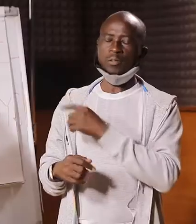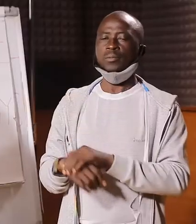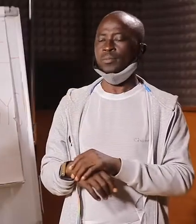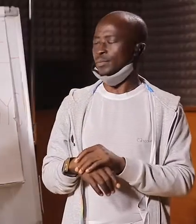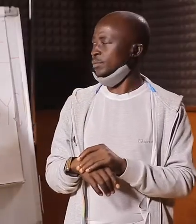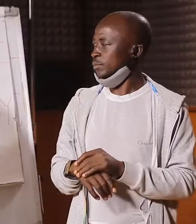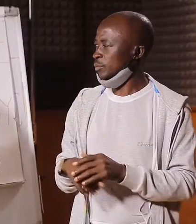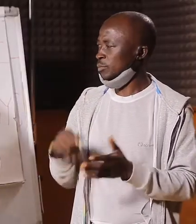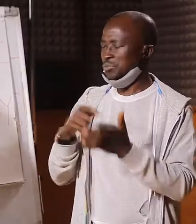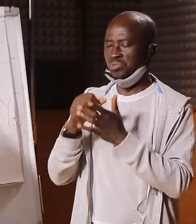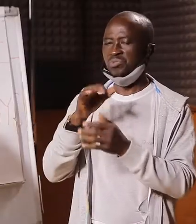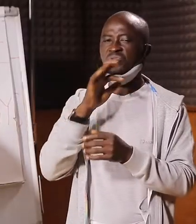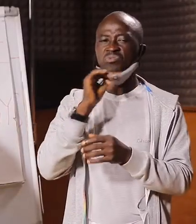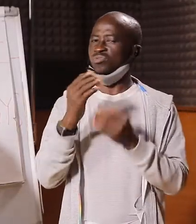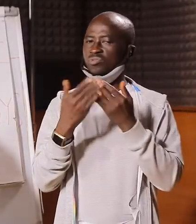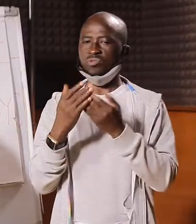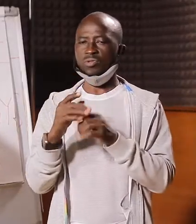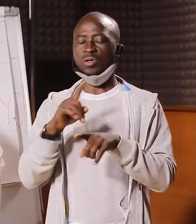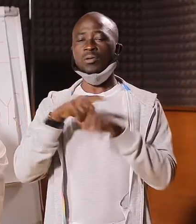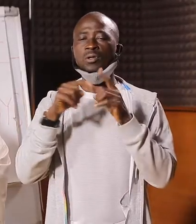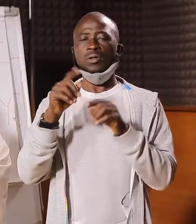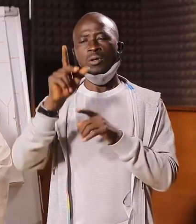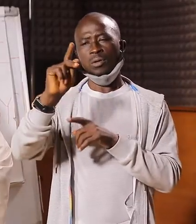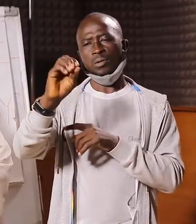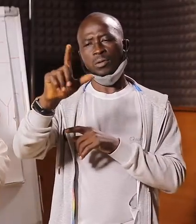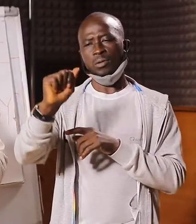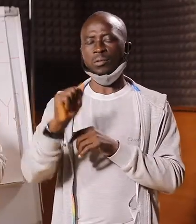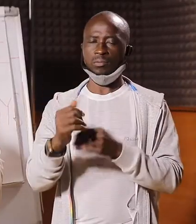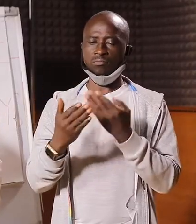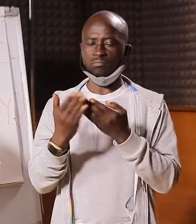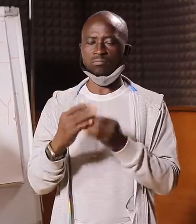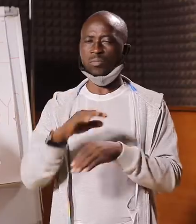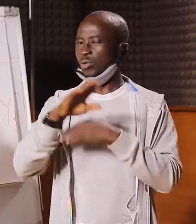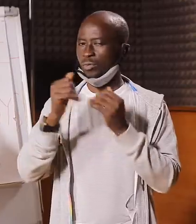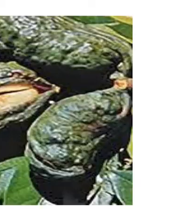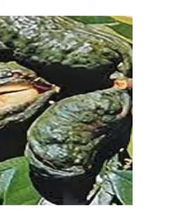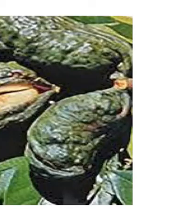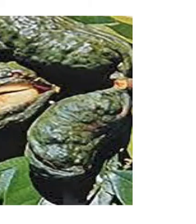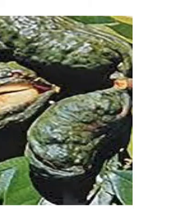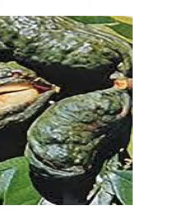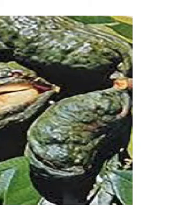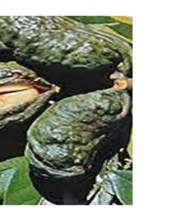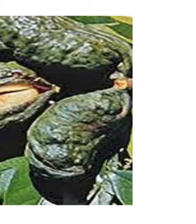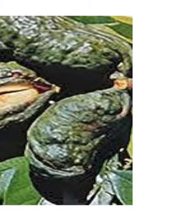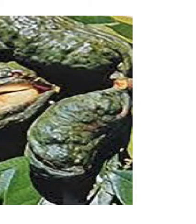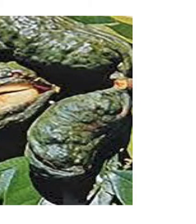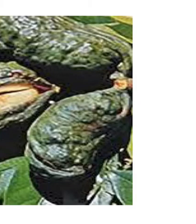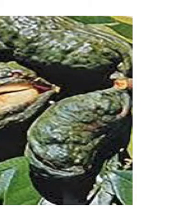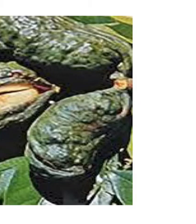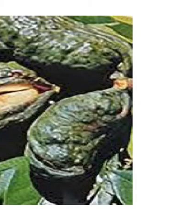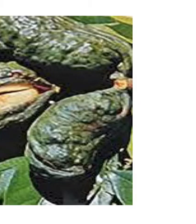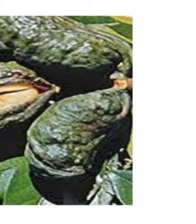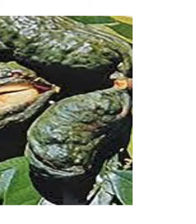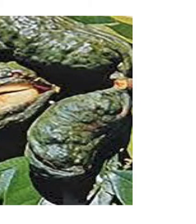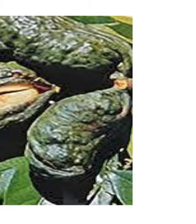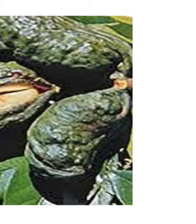milkweed. These ones, they are not very common, but the kola is a very common fruit, which I know all of you know. And then for those of you